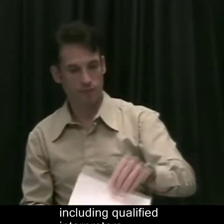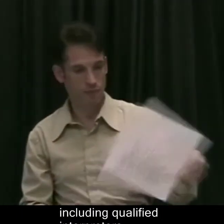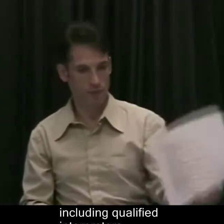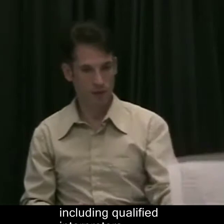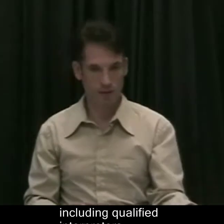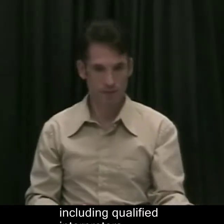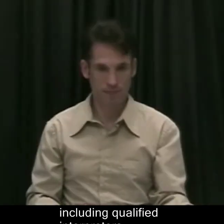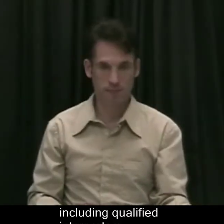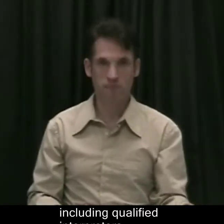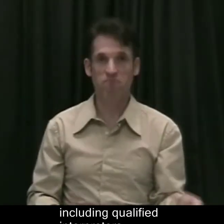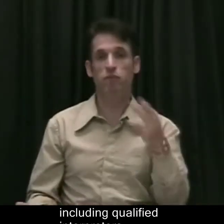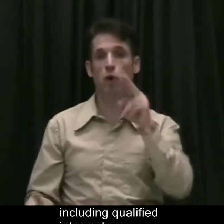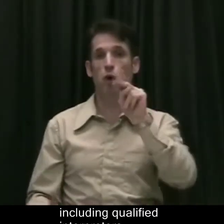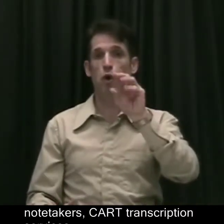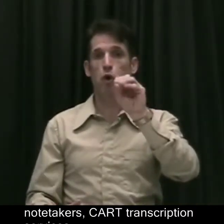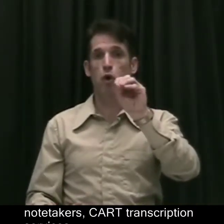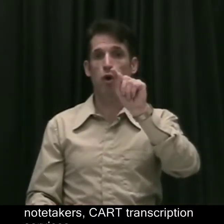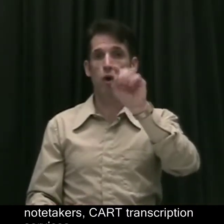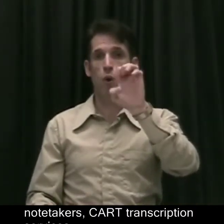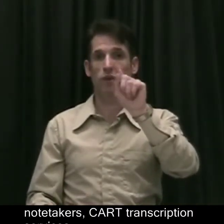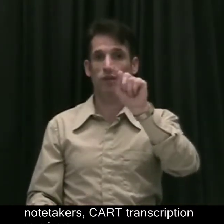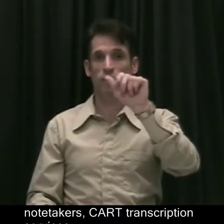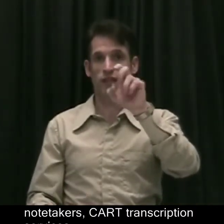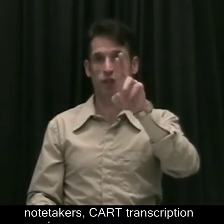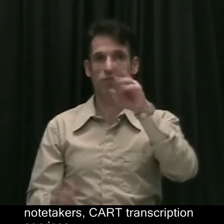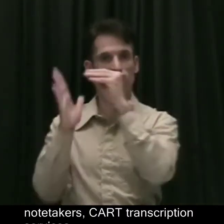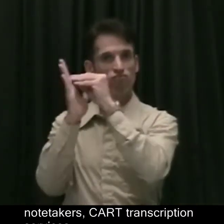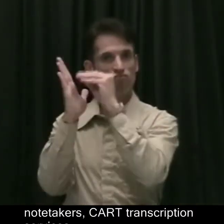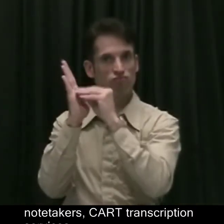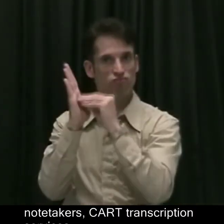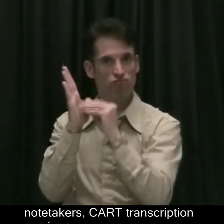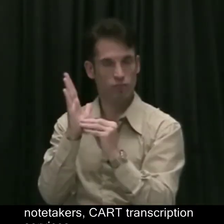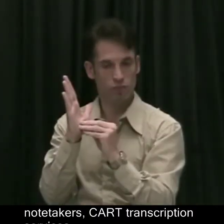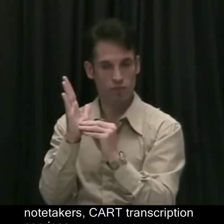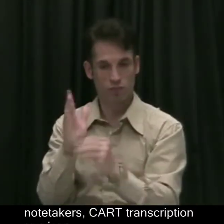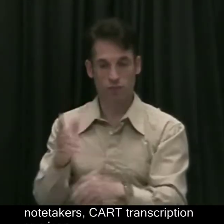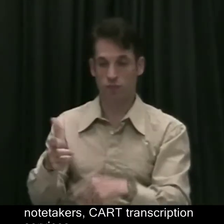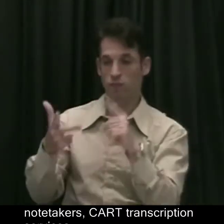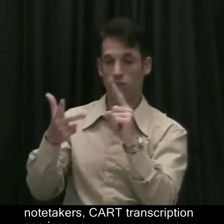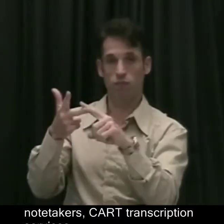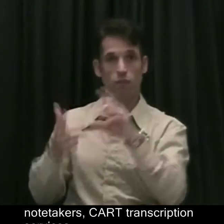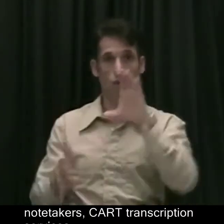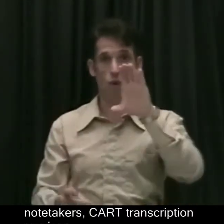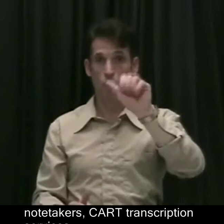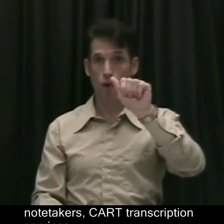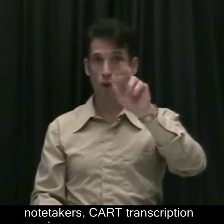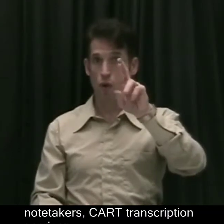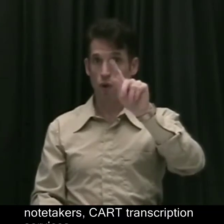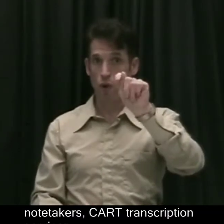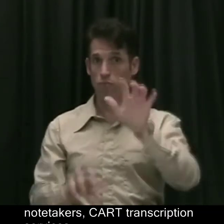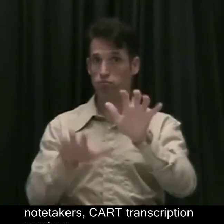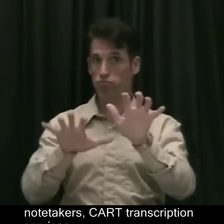including qualified interpreters, note takers, CART transcription